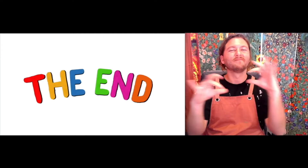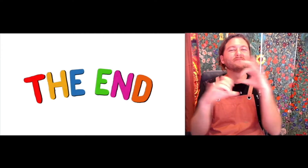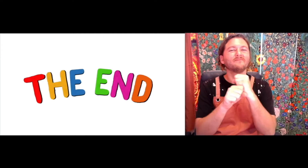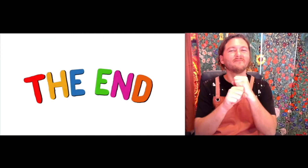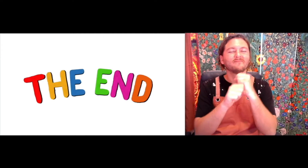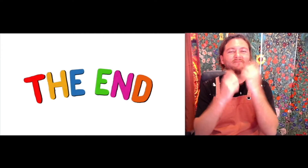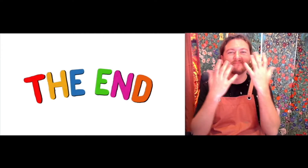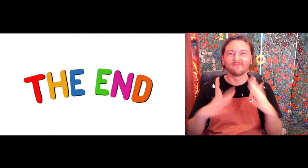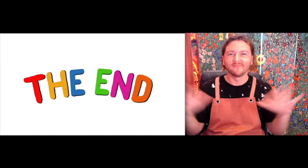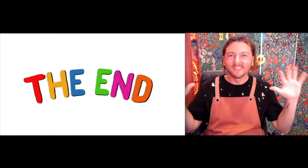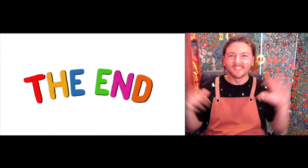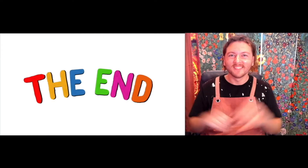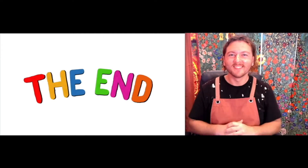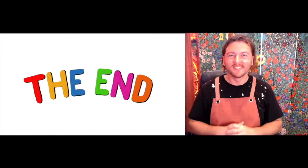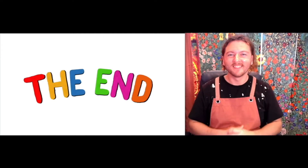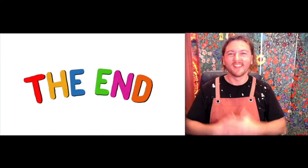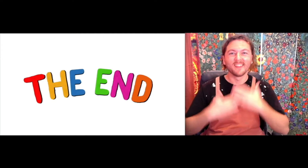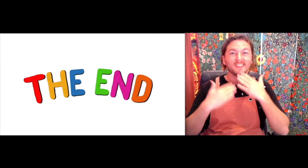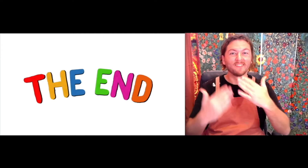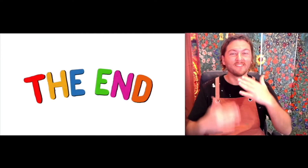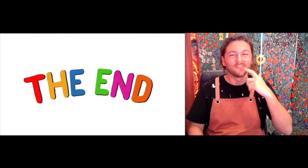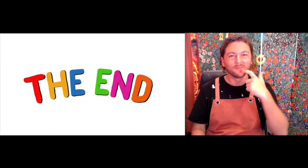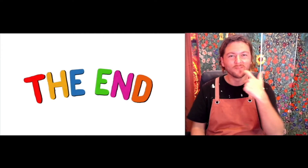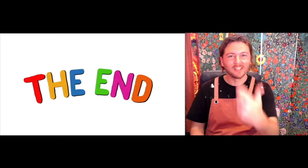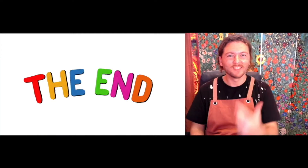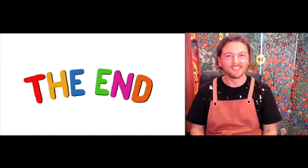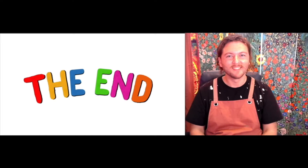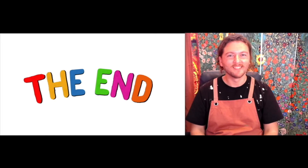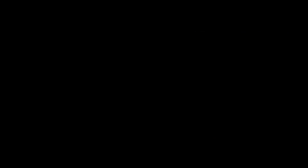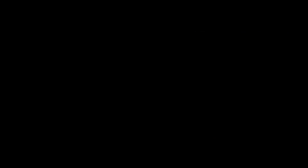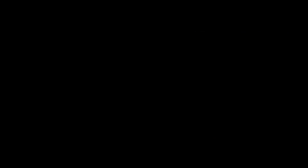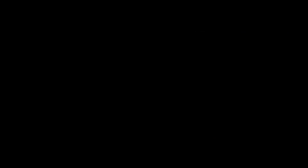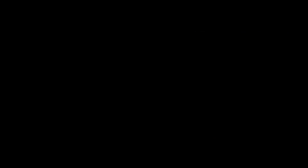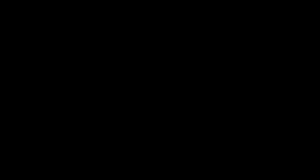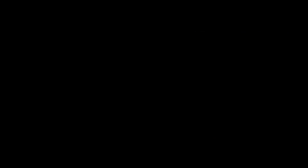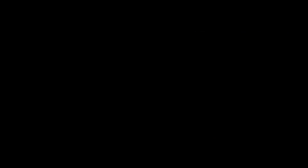life. The end. Thank you for watching.